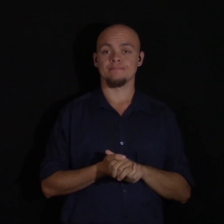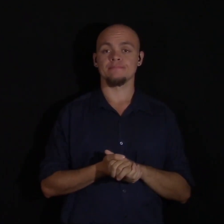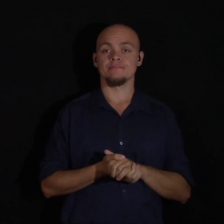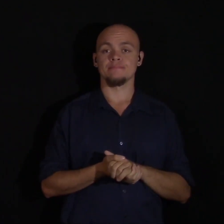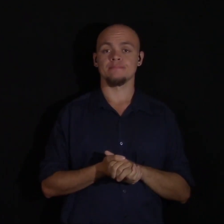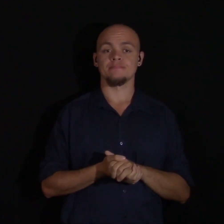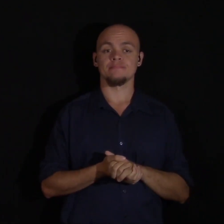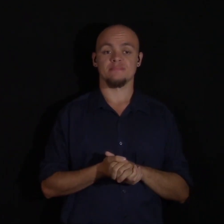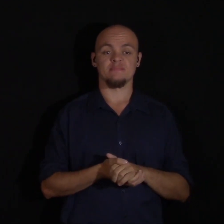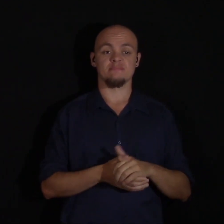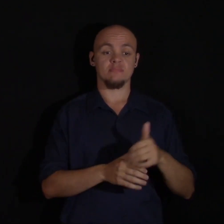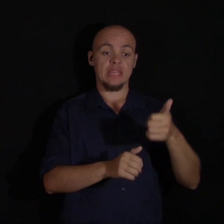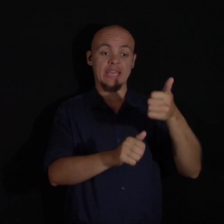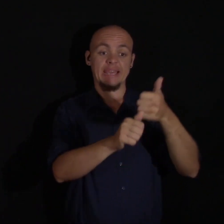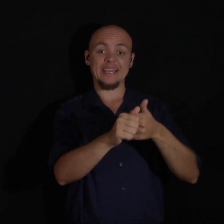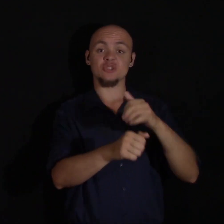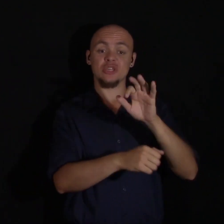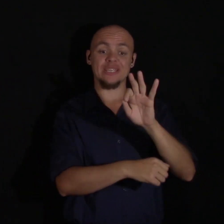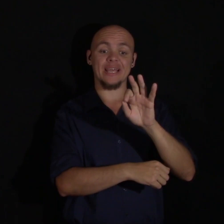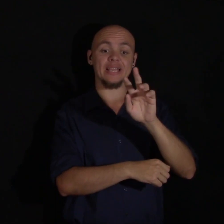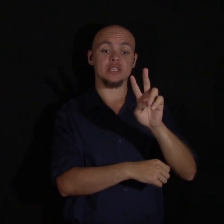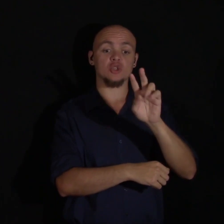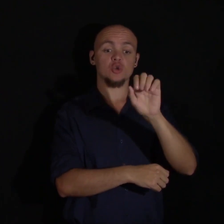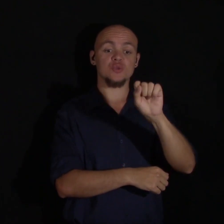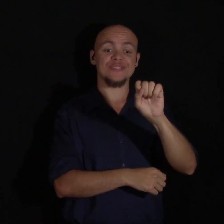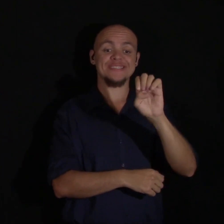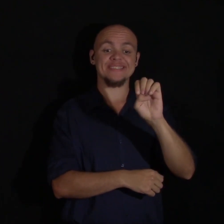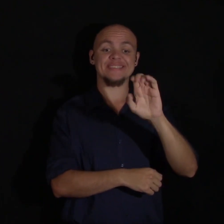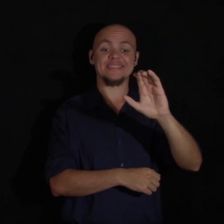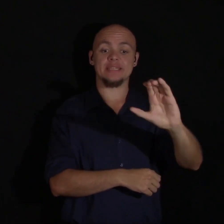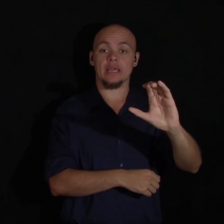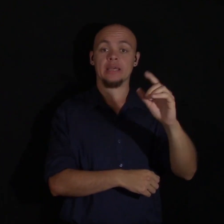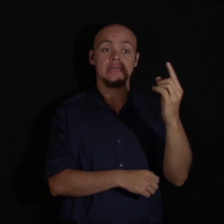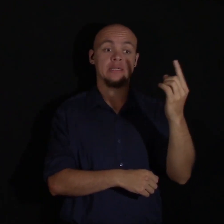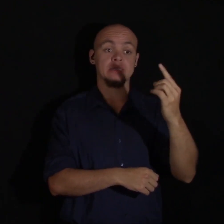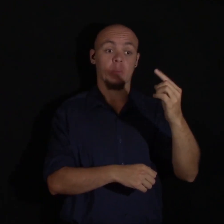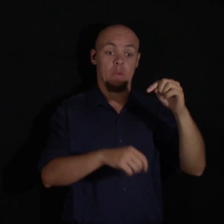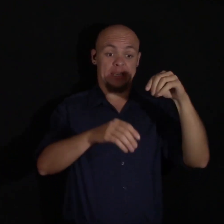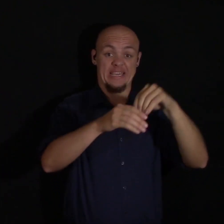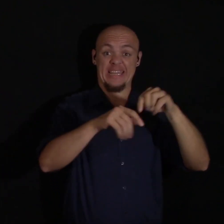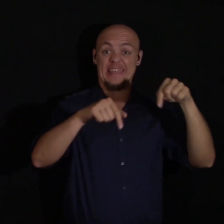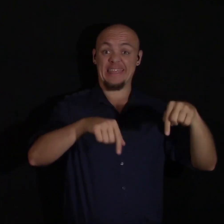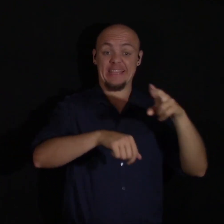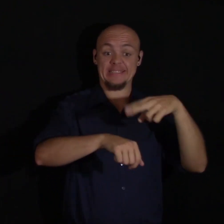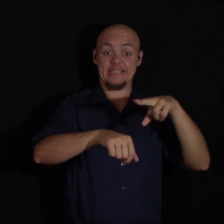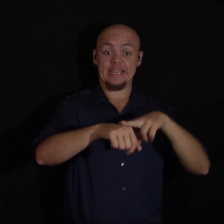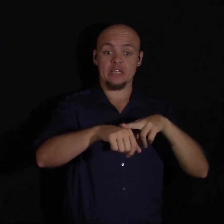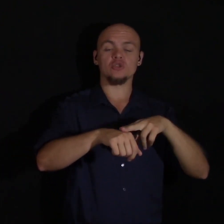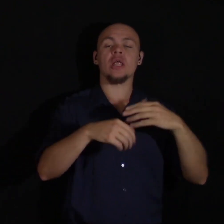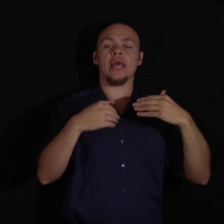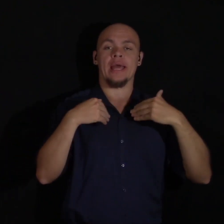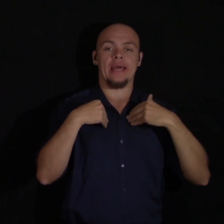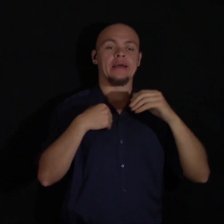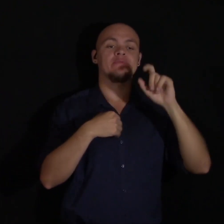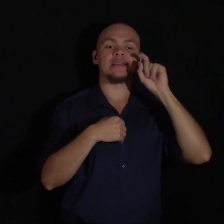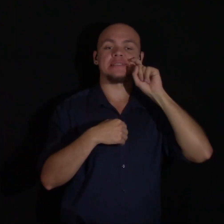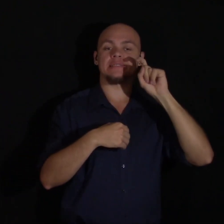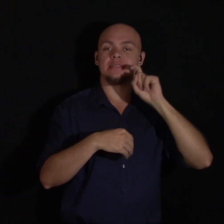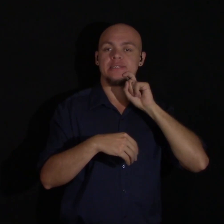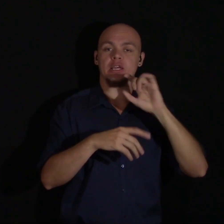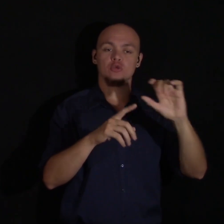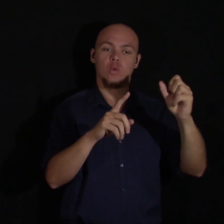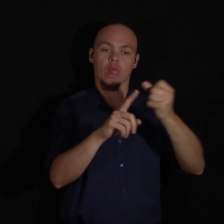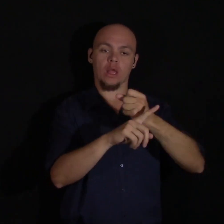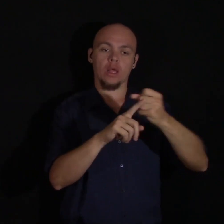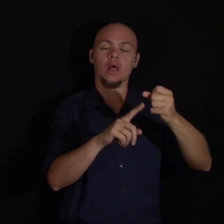Every 92 seconds, someone is sexually assaulted in this nation. It is a problem, and we have to